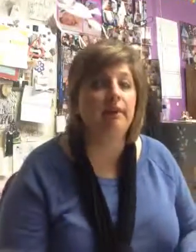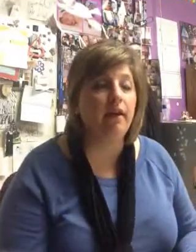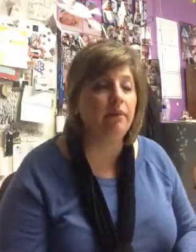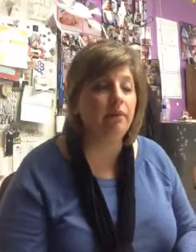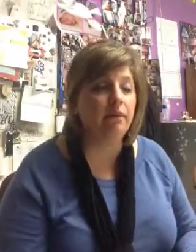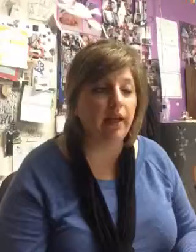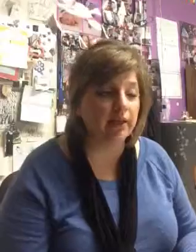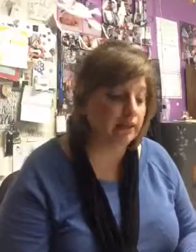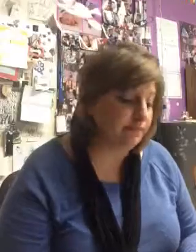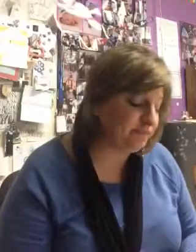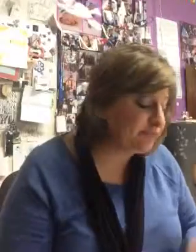Thanks.